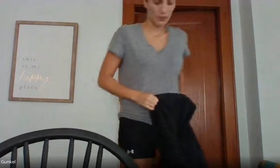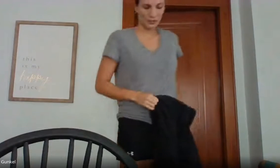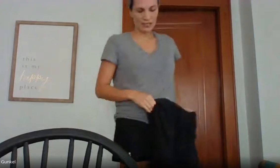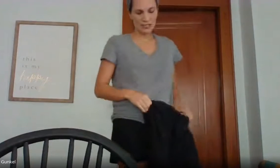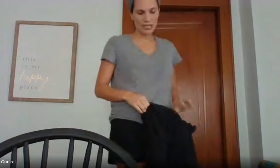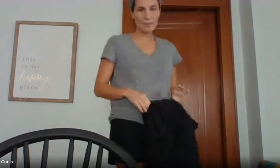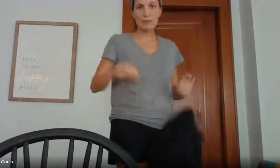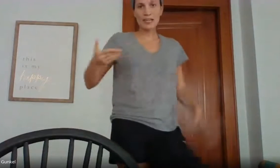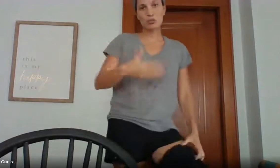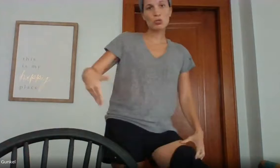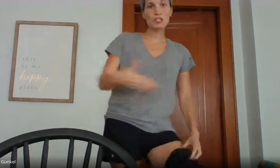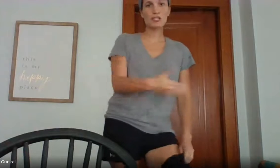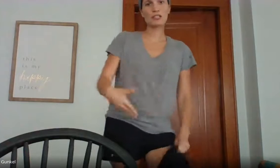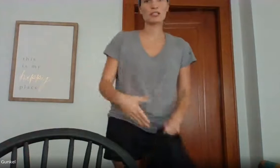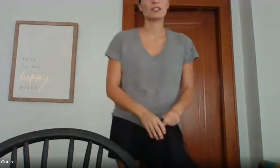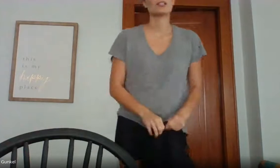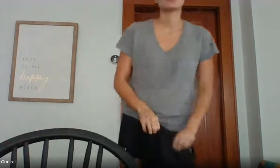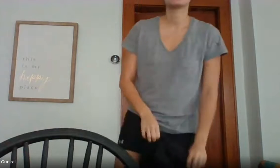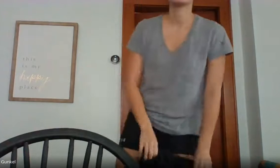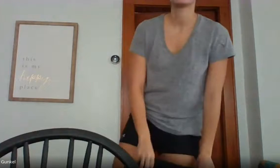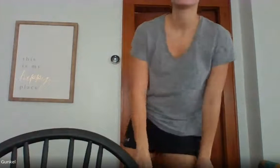Them on top of my shorts.